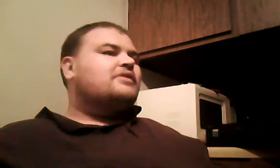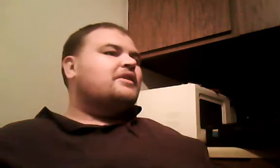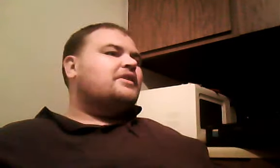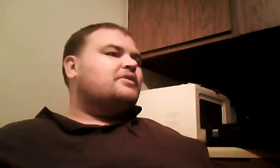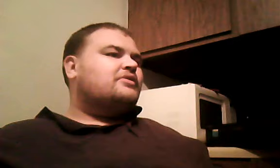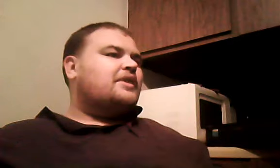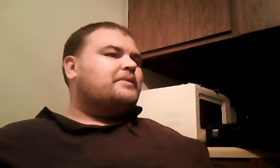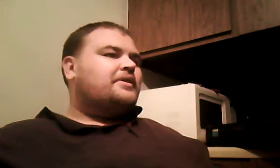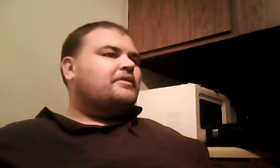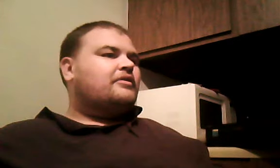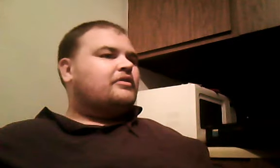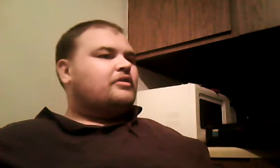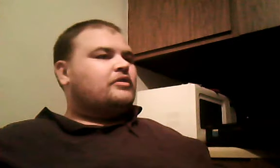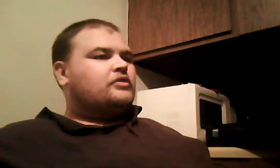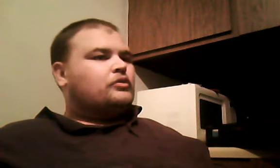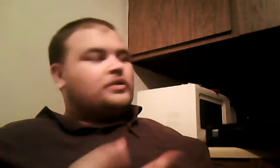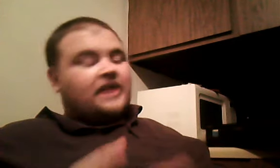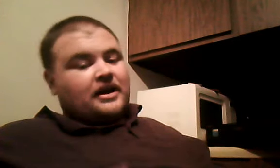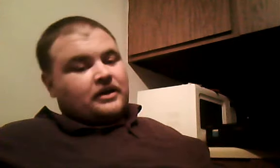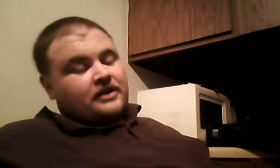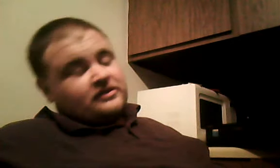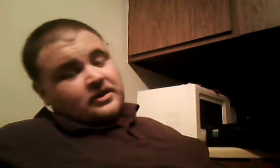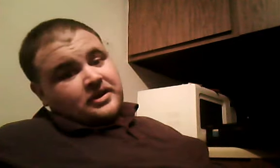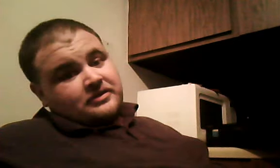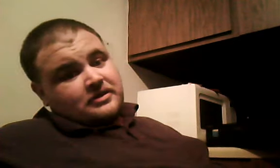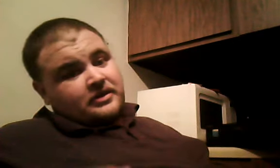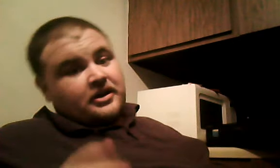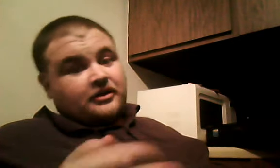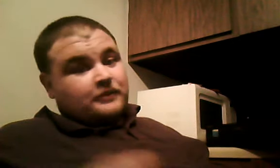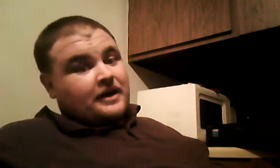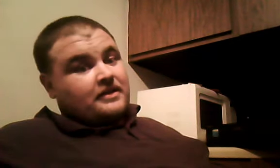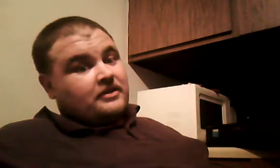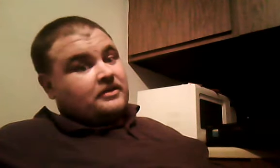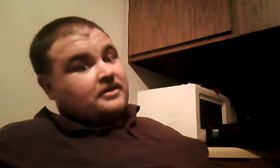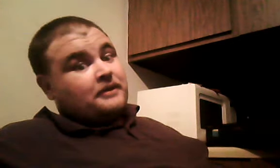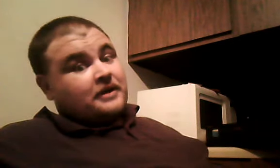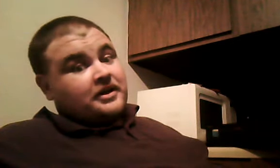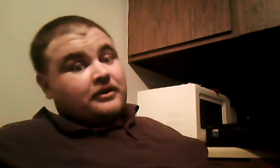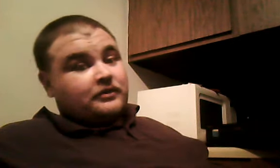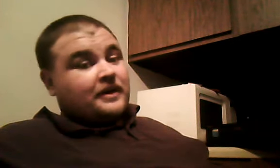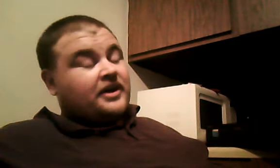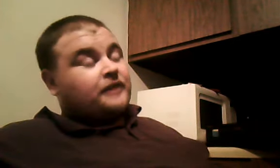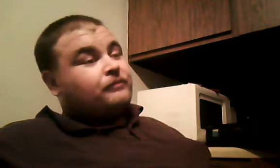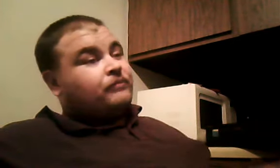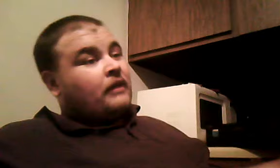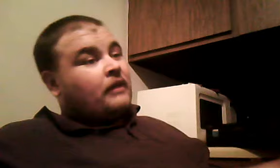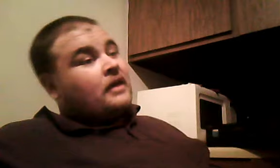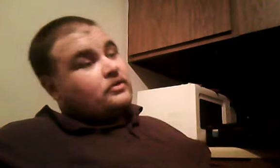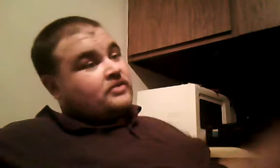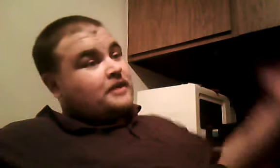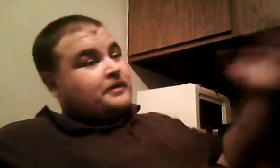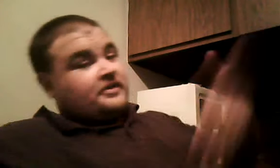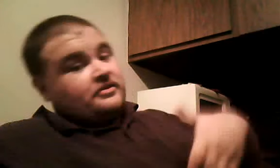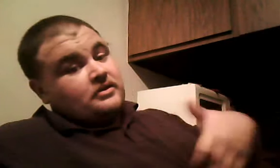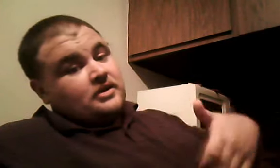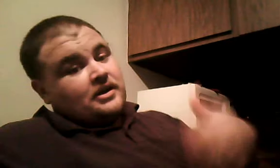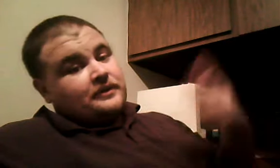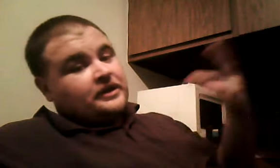Shelley and Chris Saban... One guy, Alex Shelley gets hurt. Then he comes back. Then the same night he comes back, Chris Saban gets hurt. I mean,